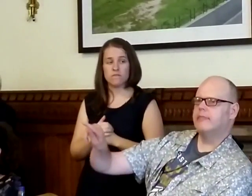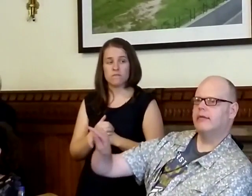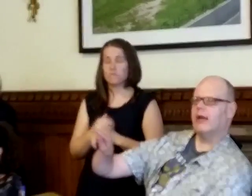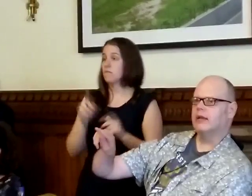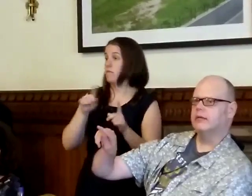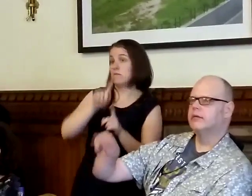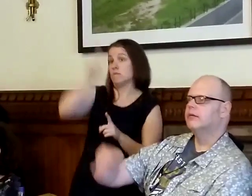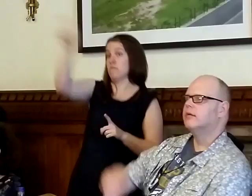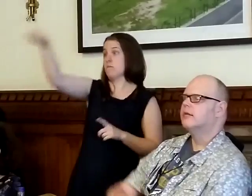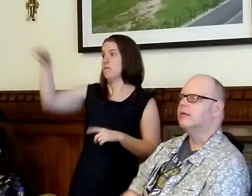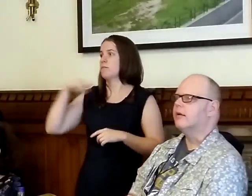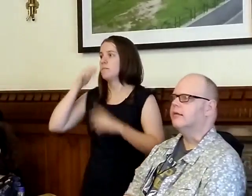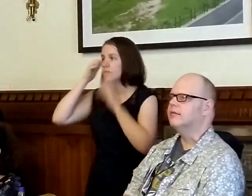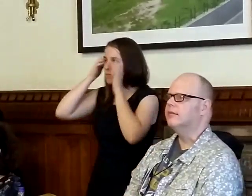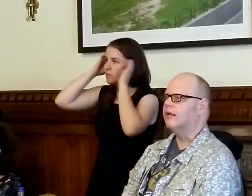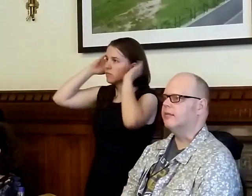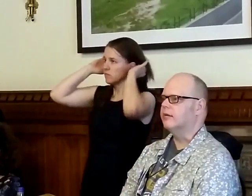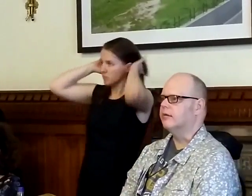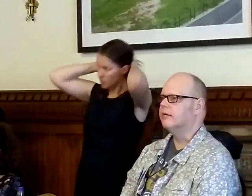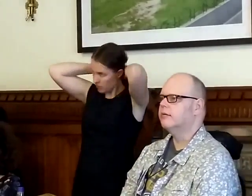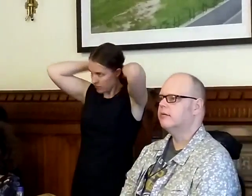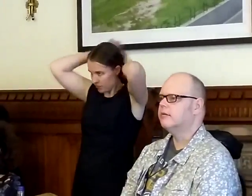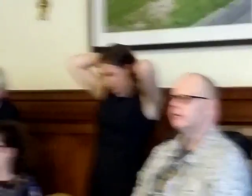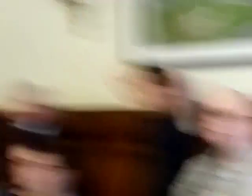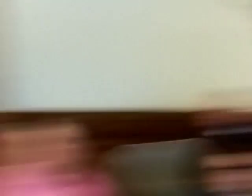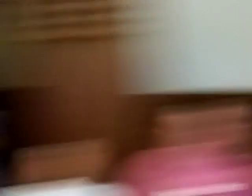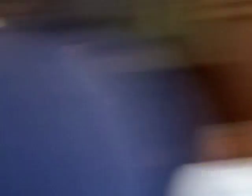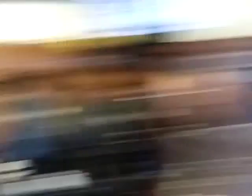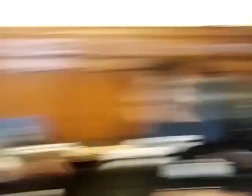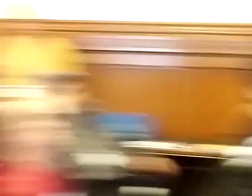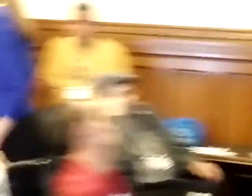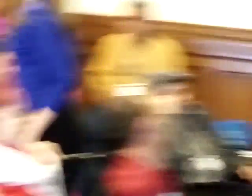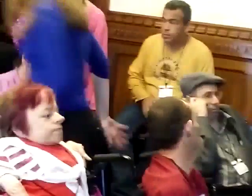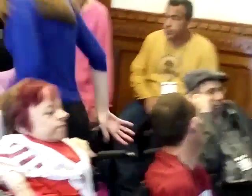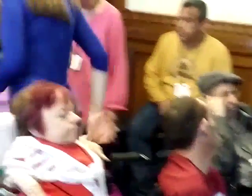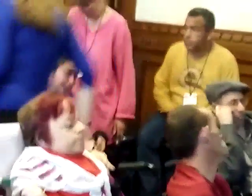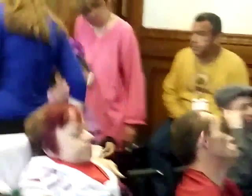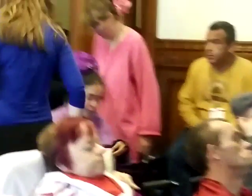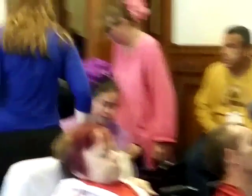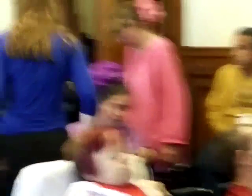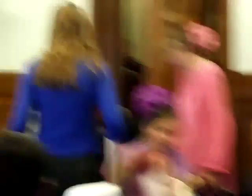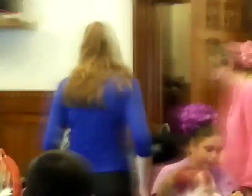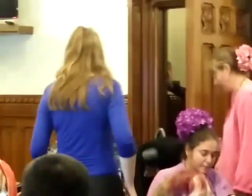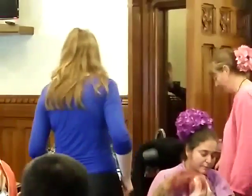So behind Mary Ellen is Nathan. Just get the interpreter get next to